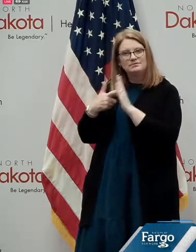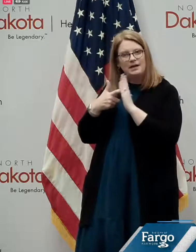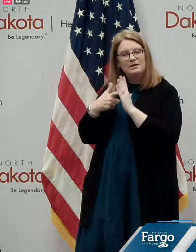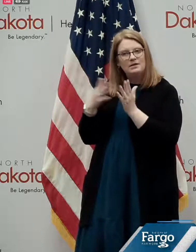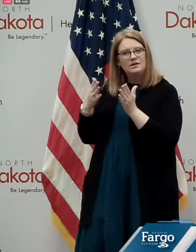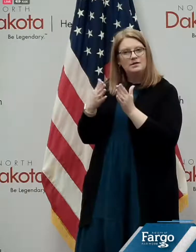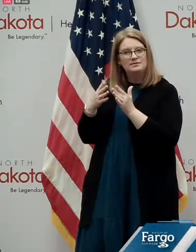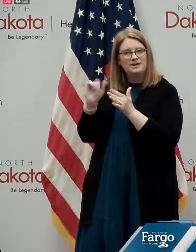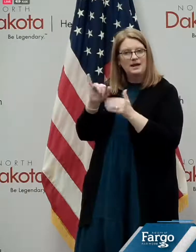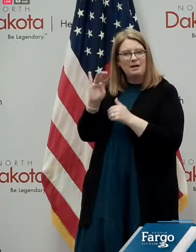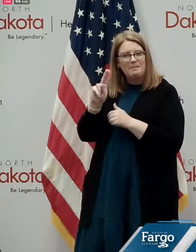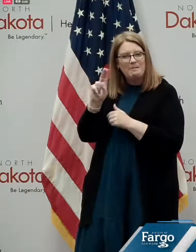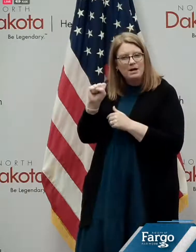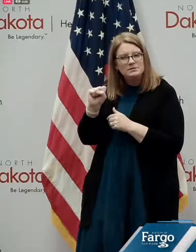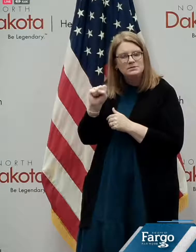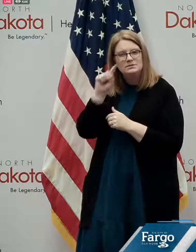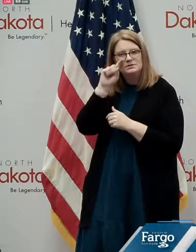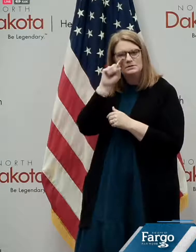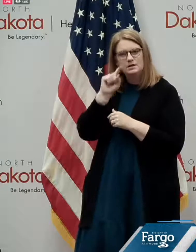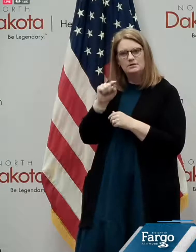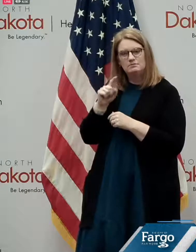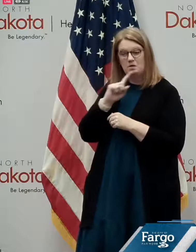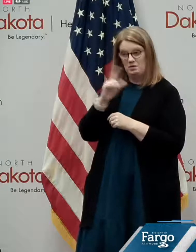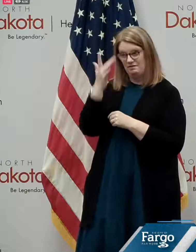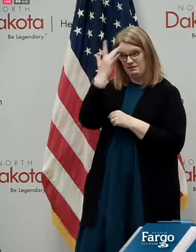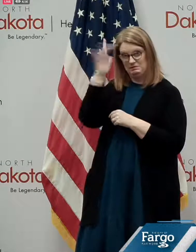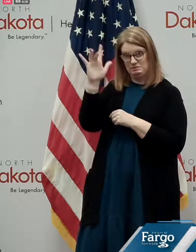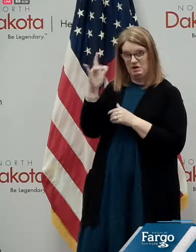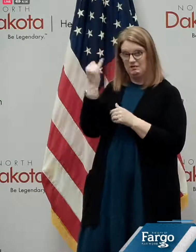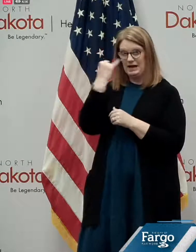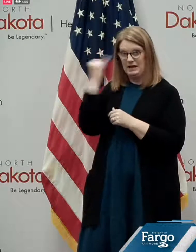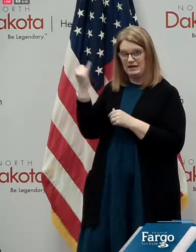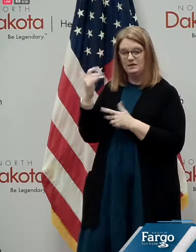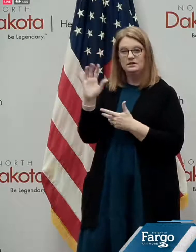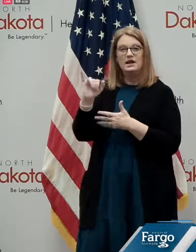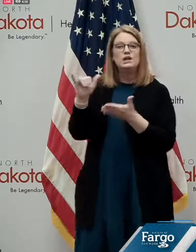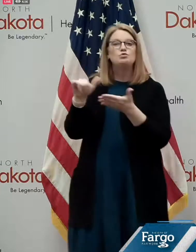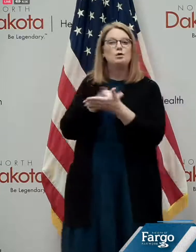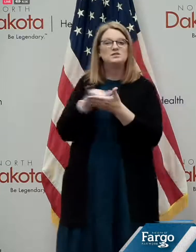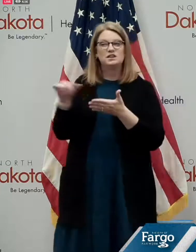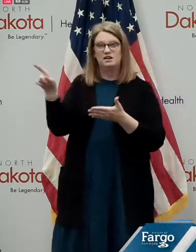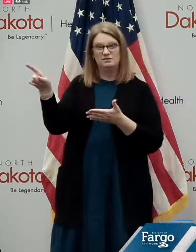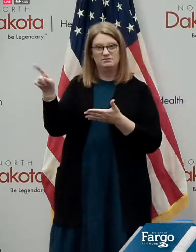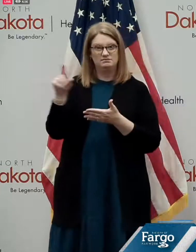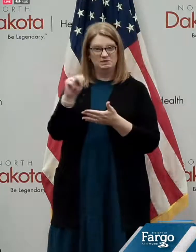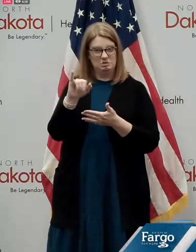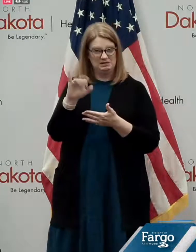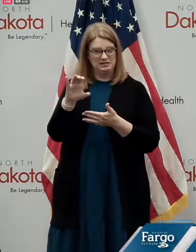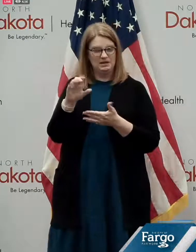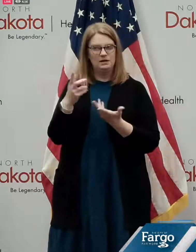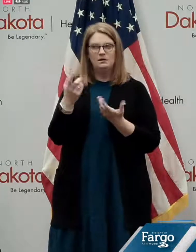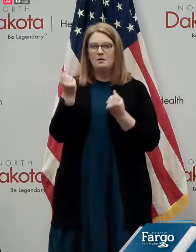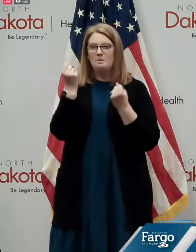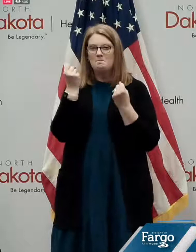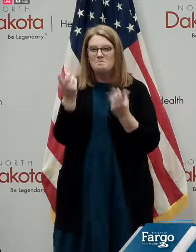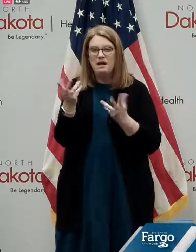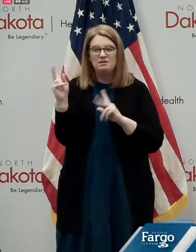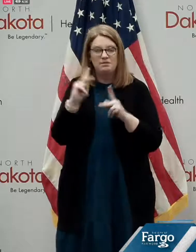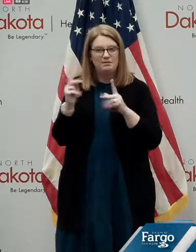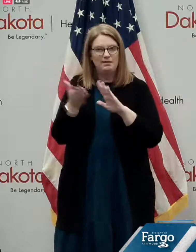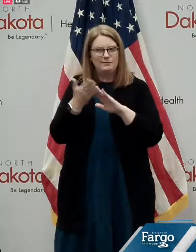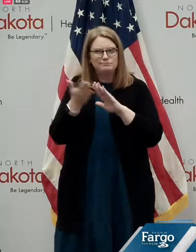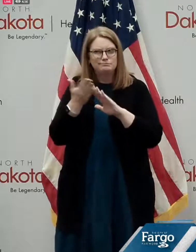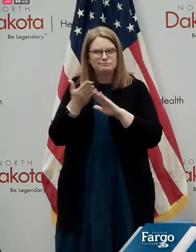public transportation. I think that was a smart idea because in New York City, there was thousands of transit workers that became sick